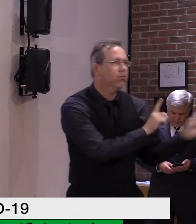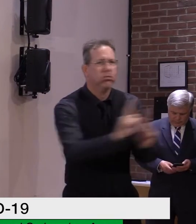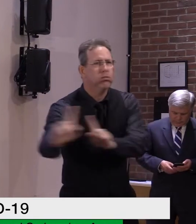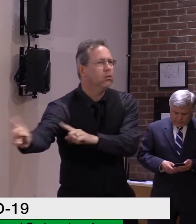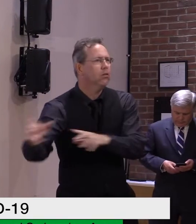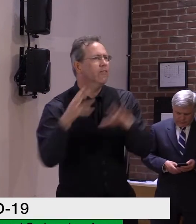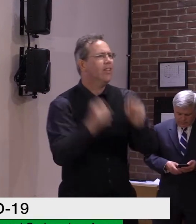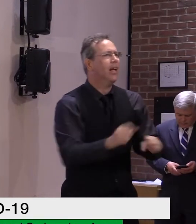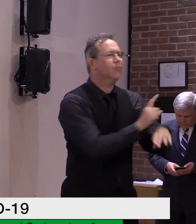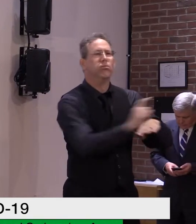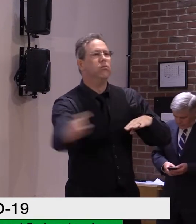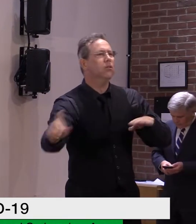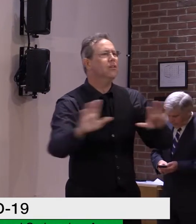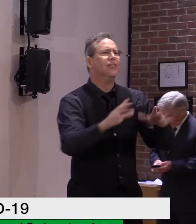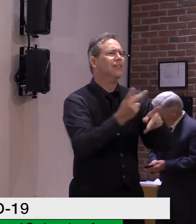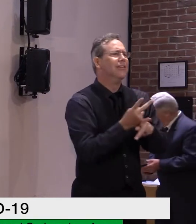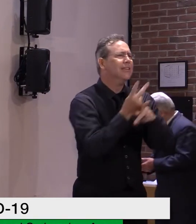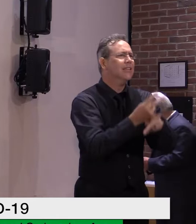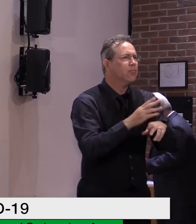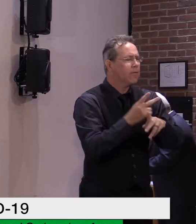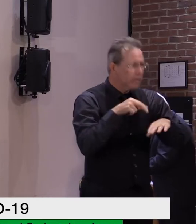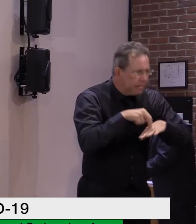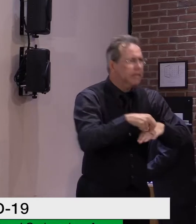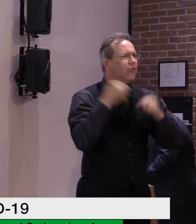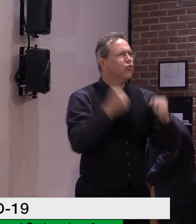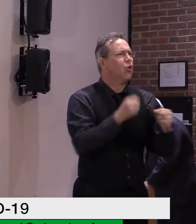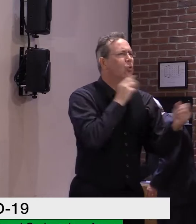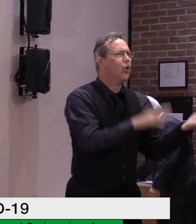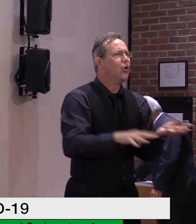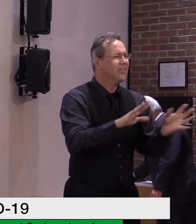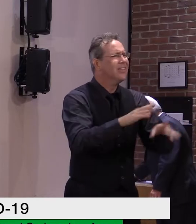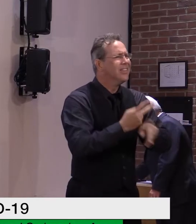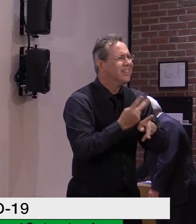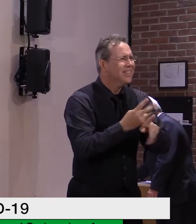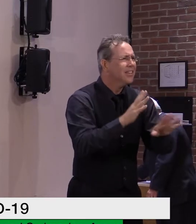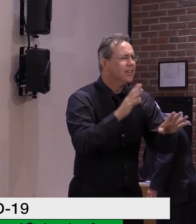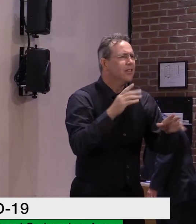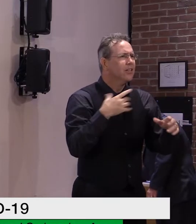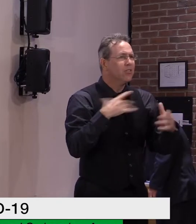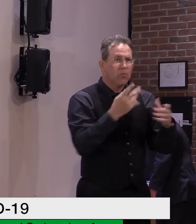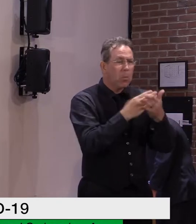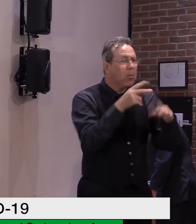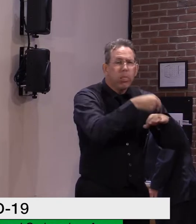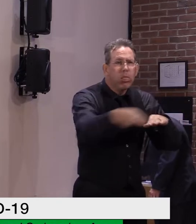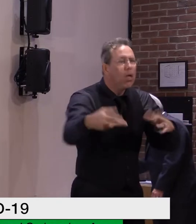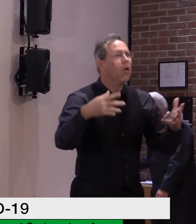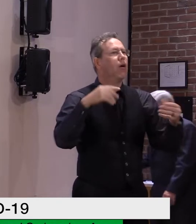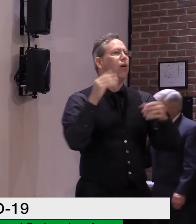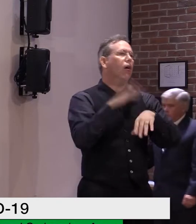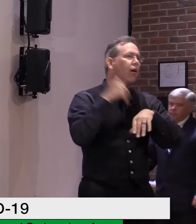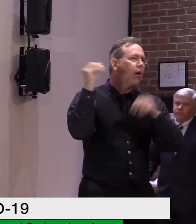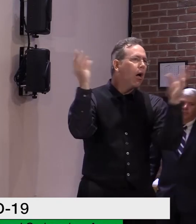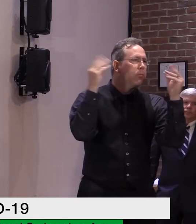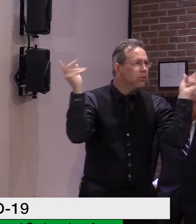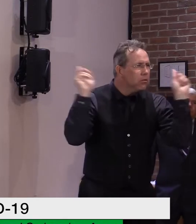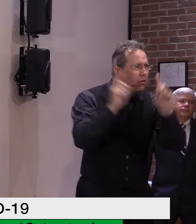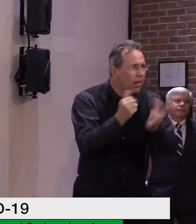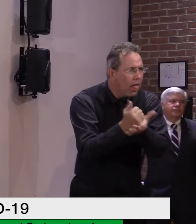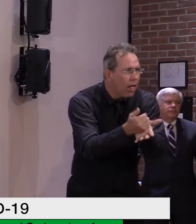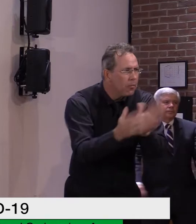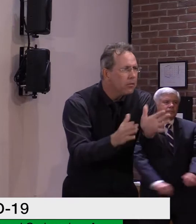to assist the Richmond Fire Department with the rescue of two people who suddenly found themselves in danger and couldn't exit the water on their